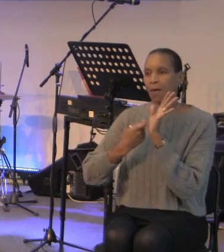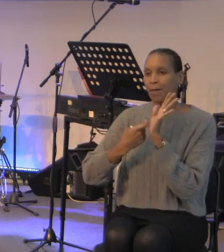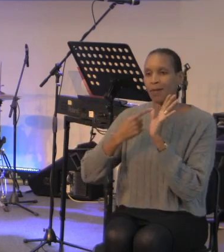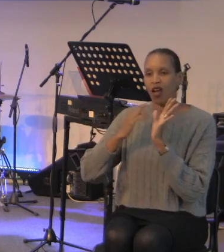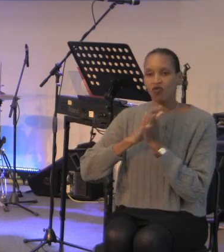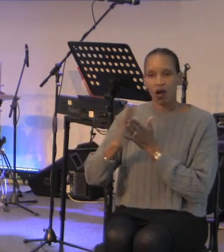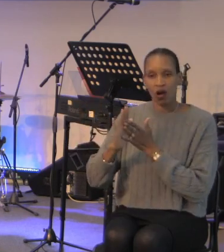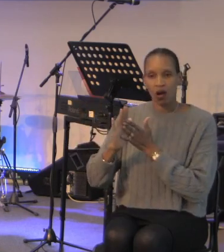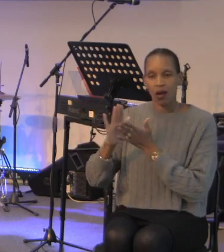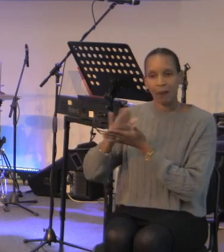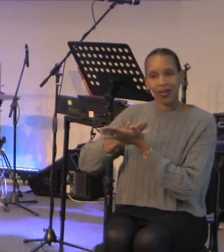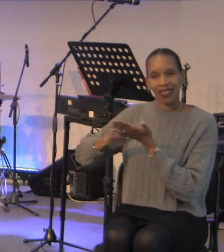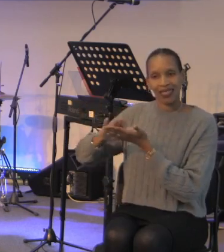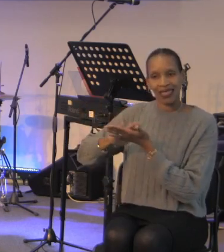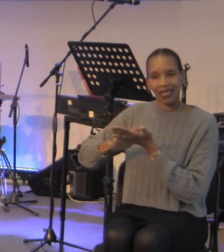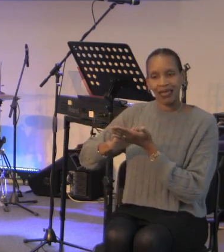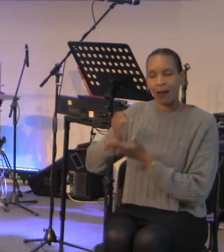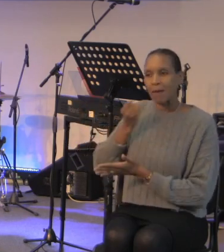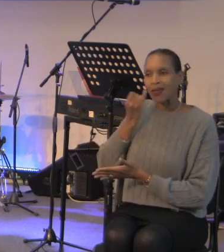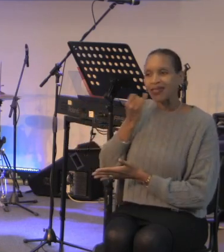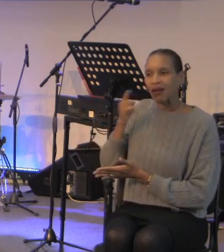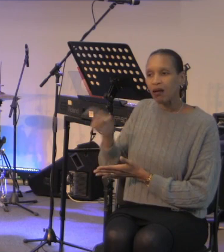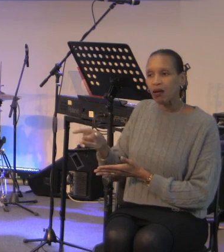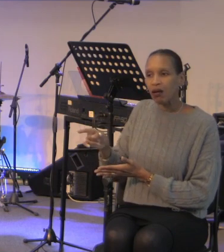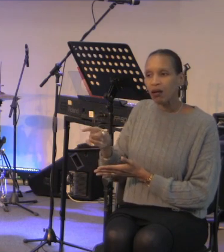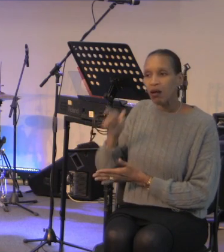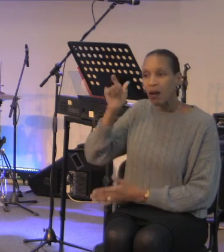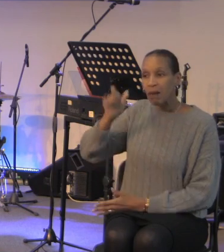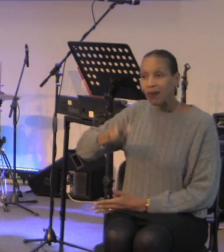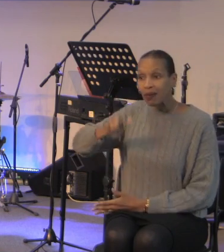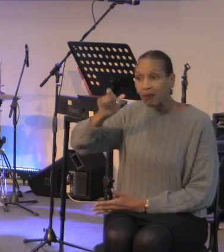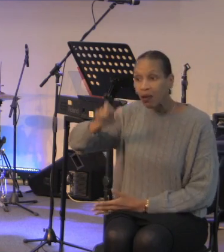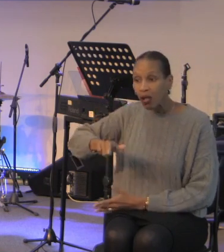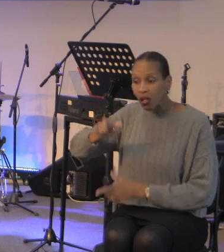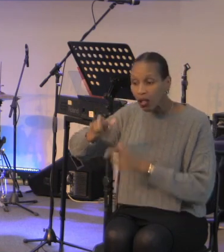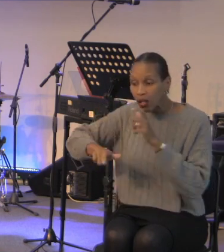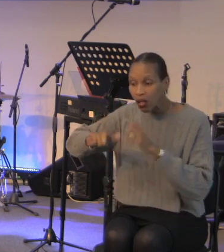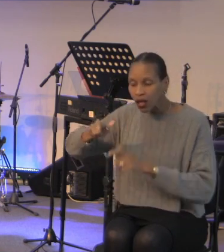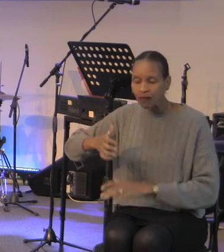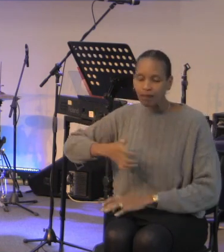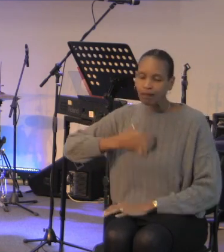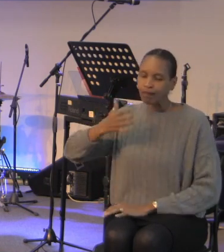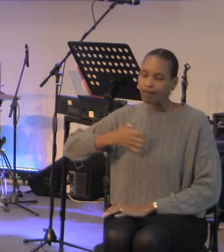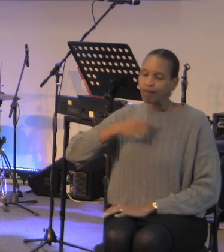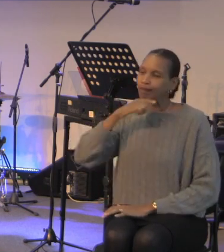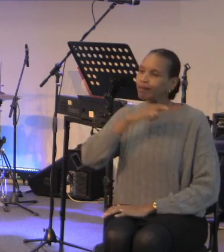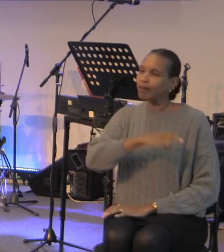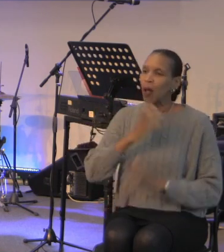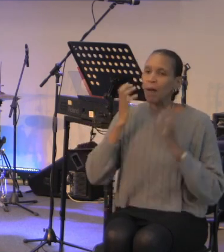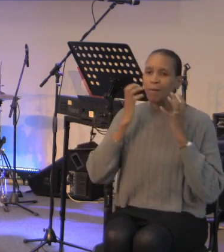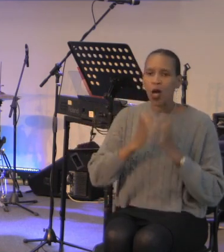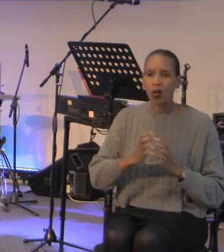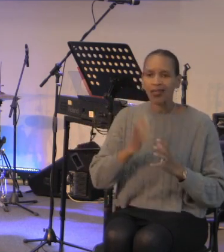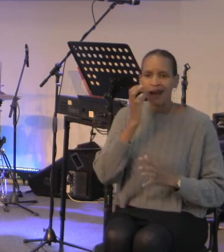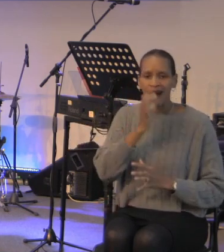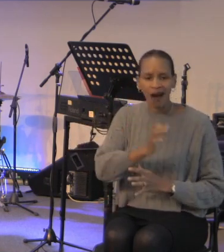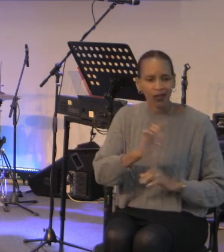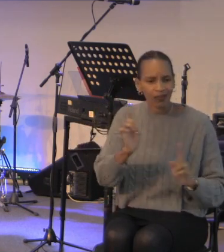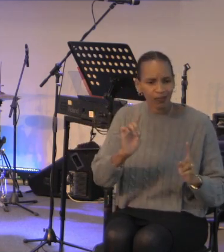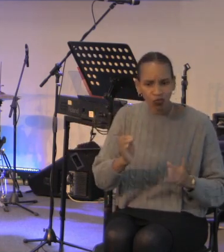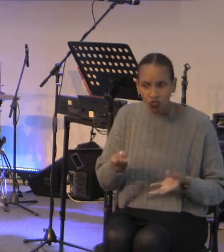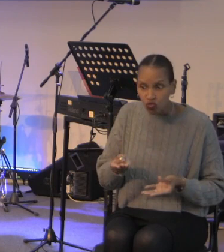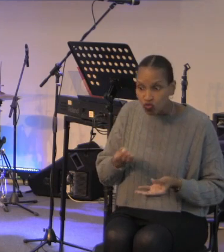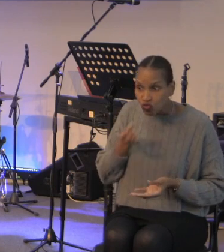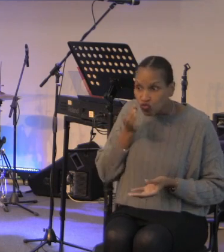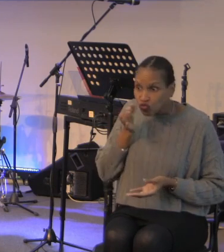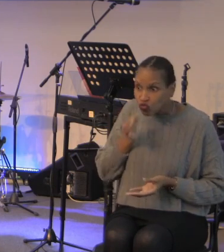bitter place. The people complained about Moses, asking, What are we supposed